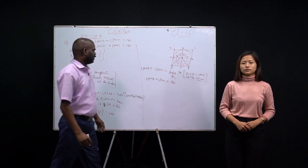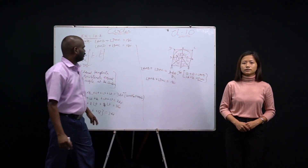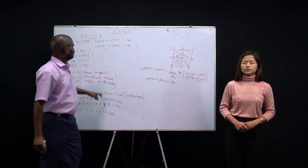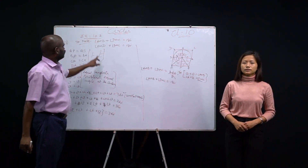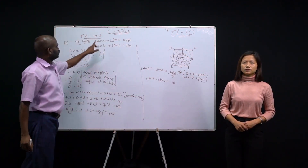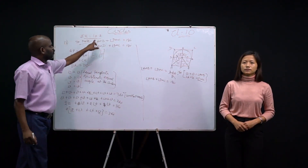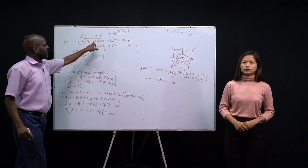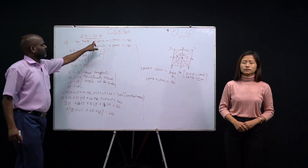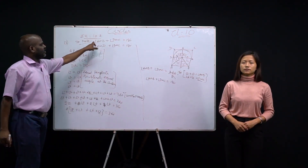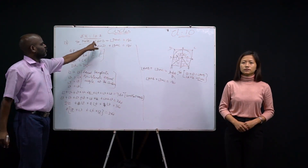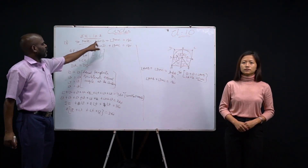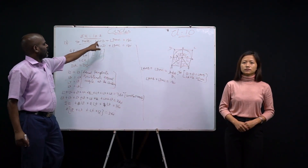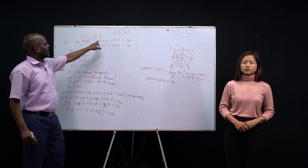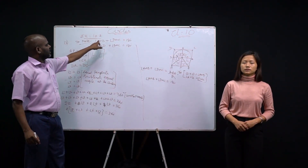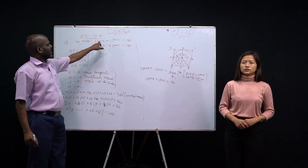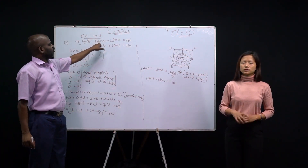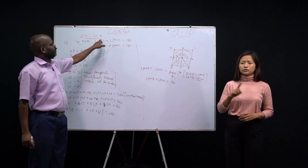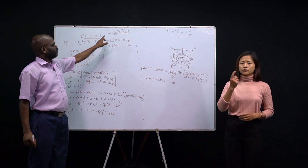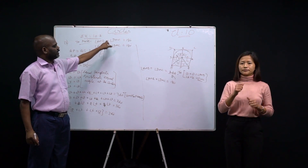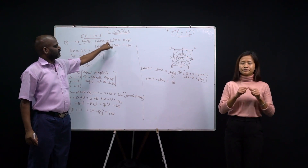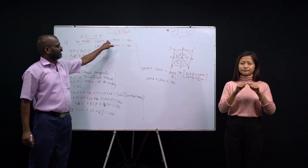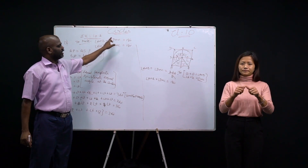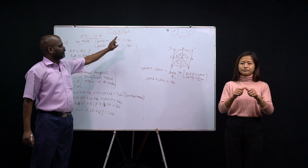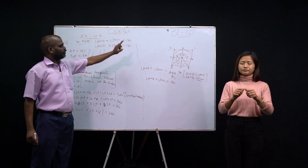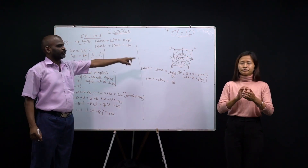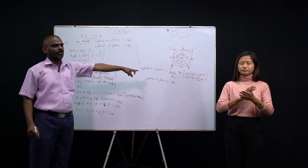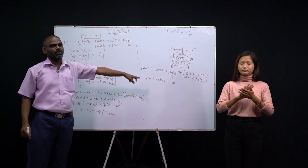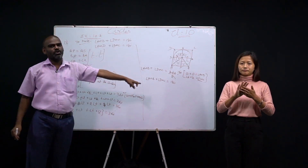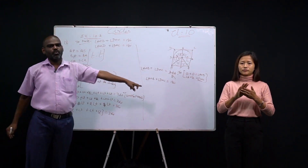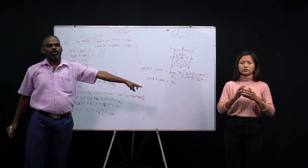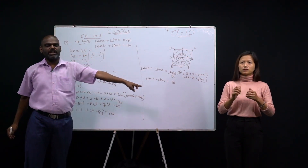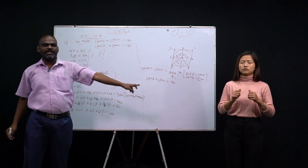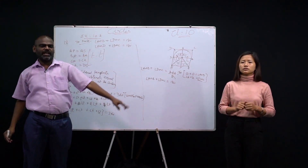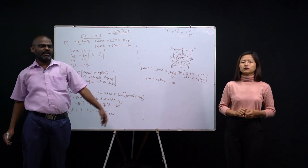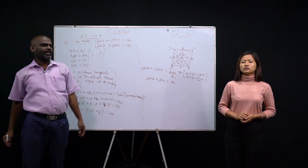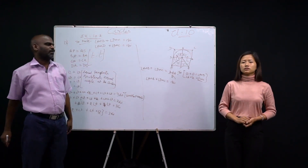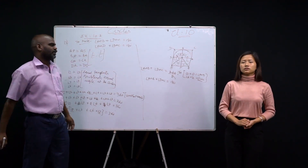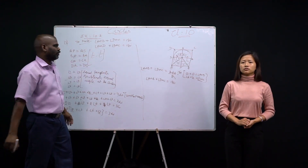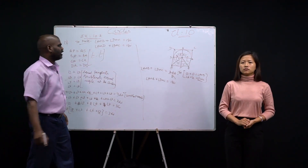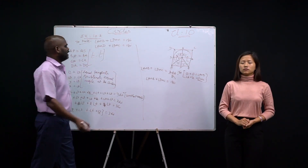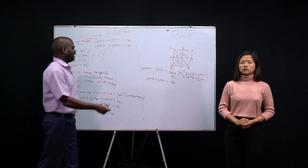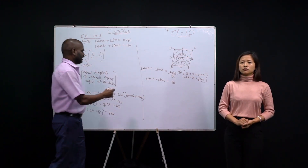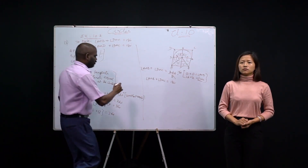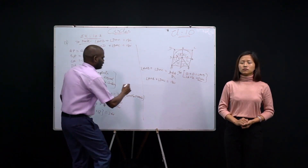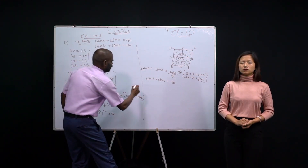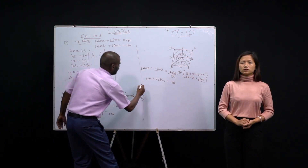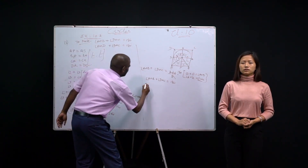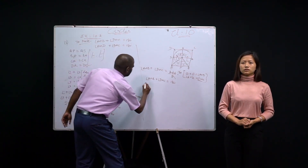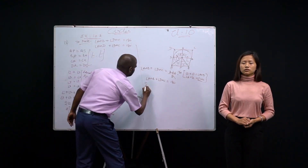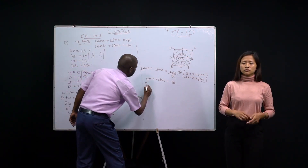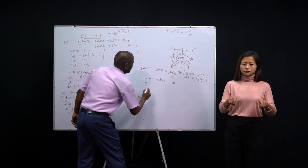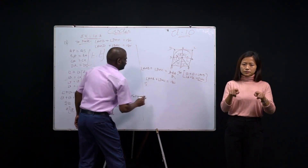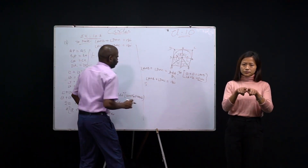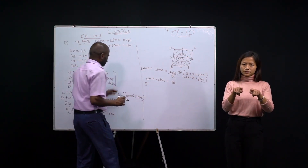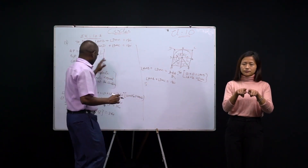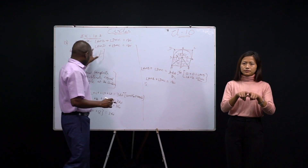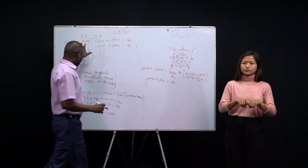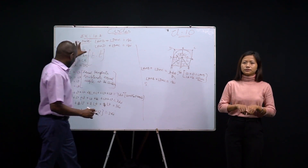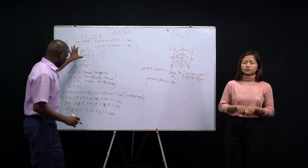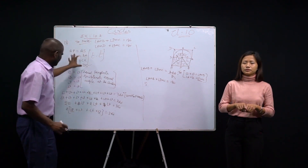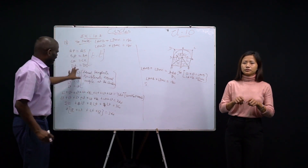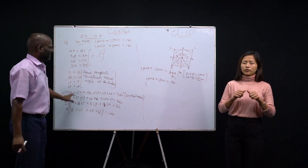Okay, so one answer is over. Angle AOB plus angle DOC equal to 180 degree already complete. Okay, now similarly, no